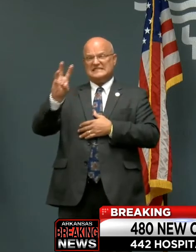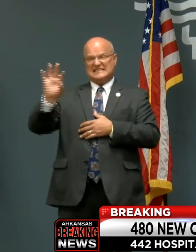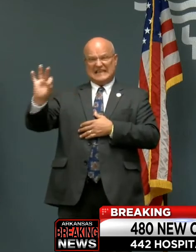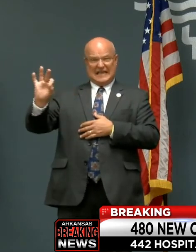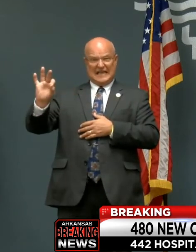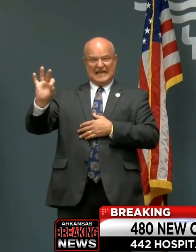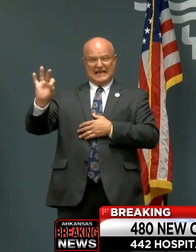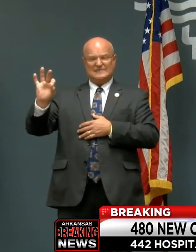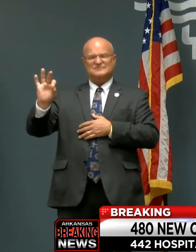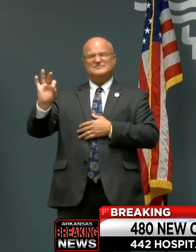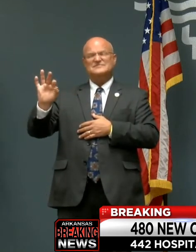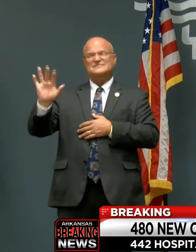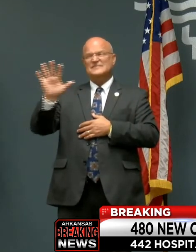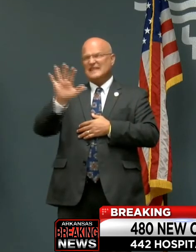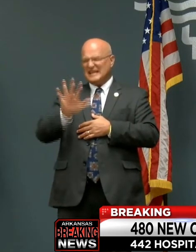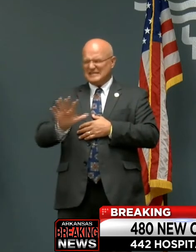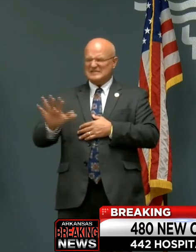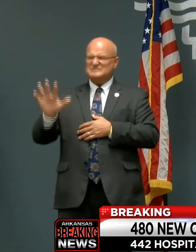2,869, which is about